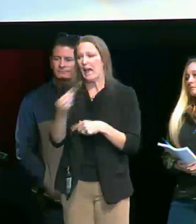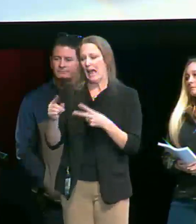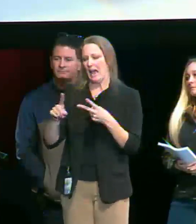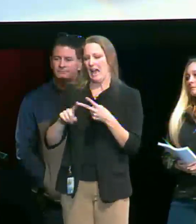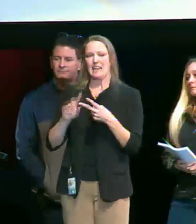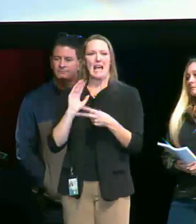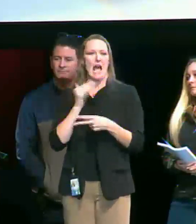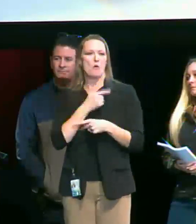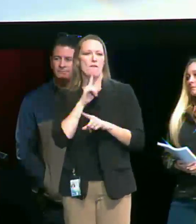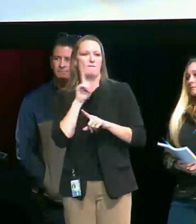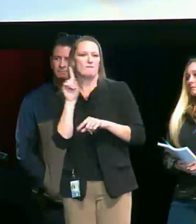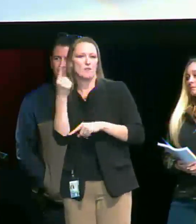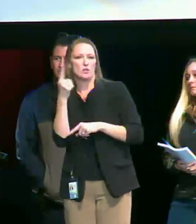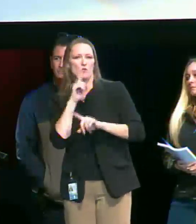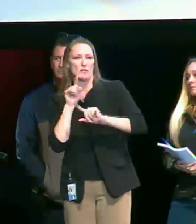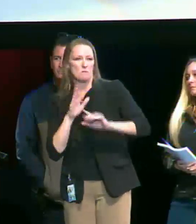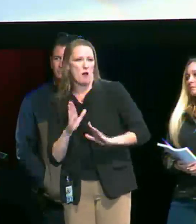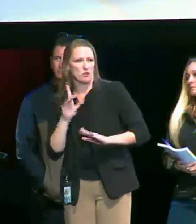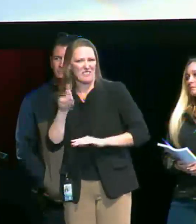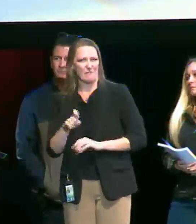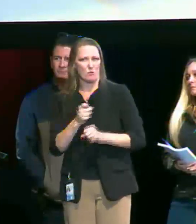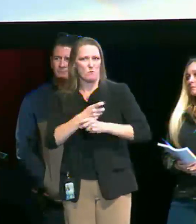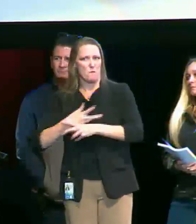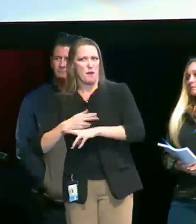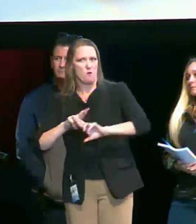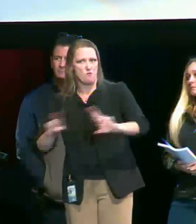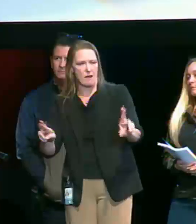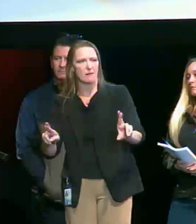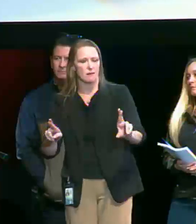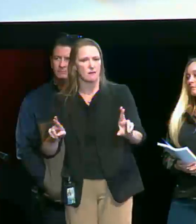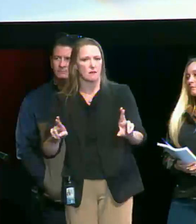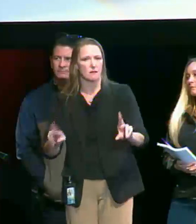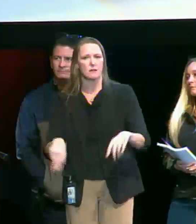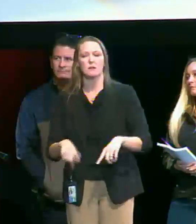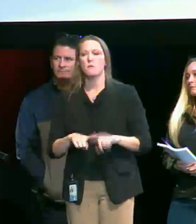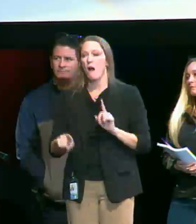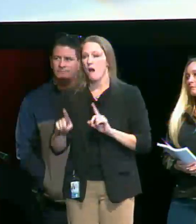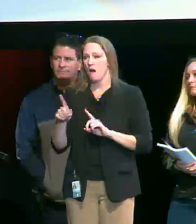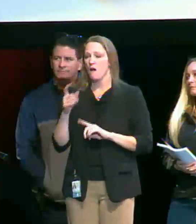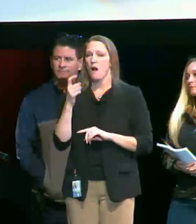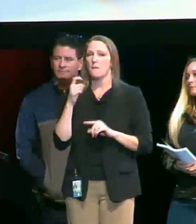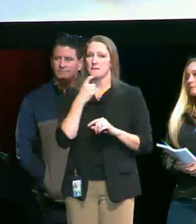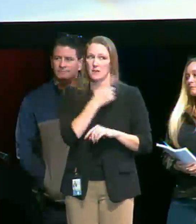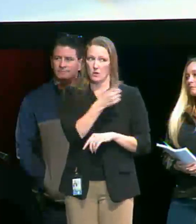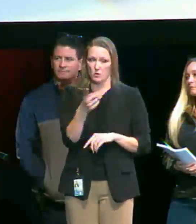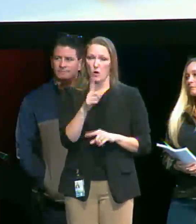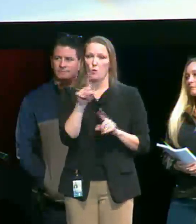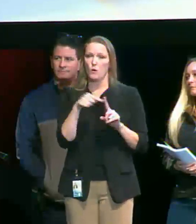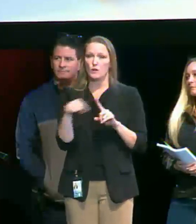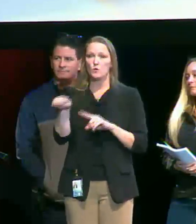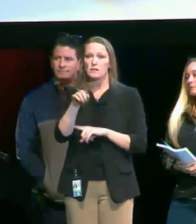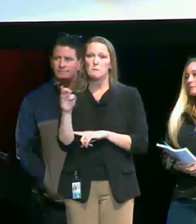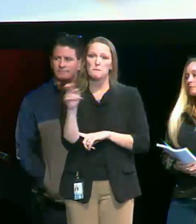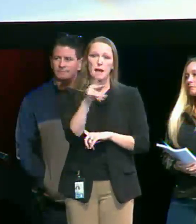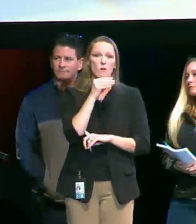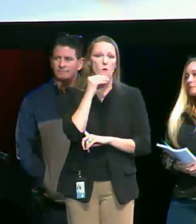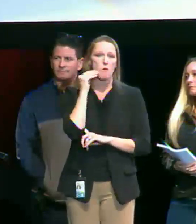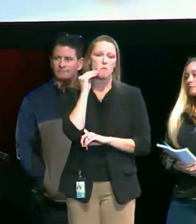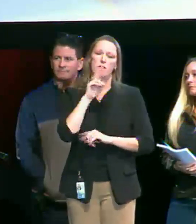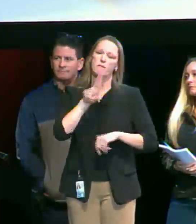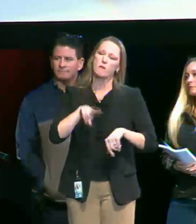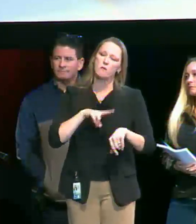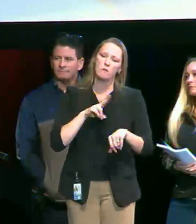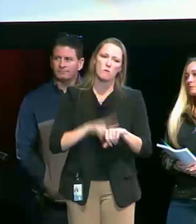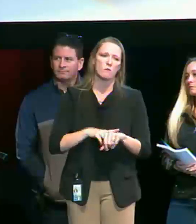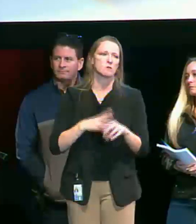to be prepared. Let me just say, though, when you return home, we, of course, want everyone to have